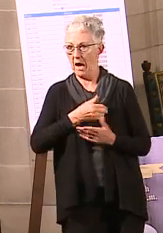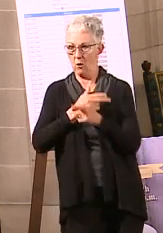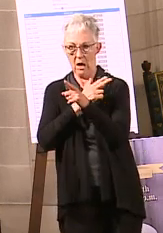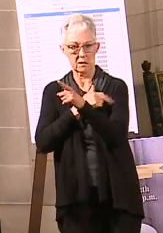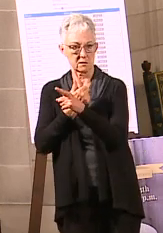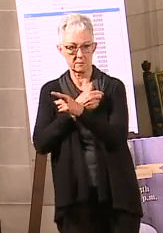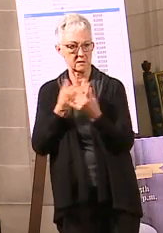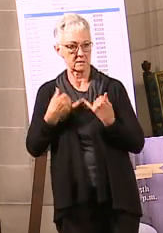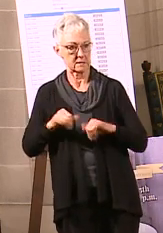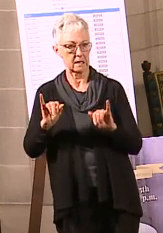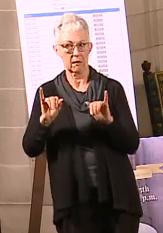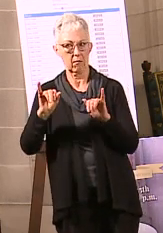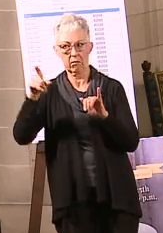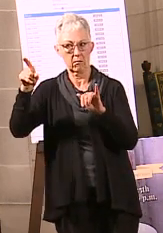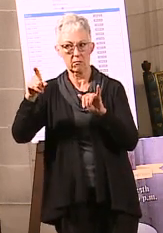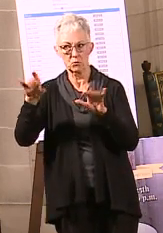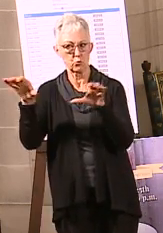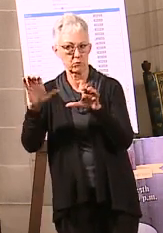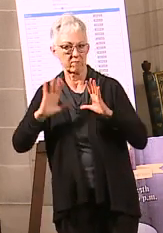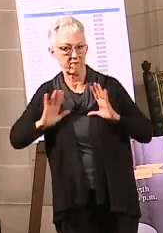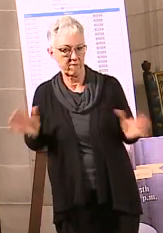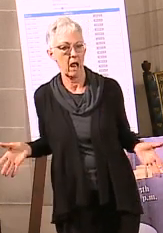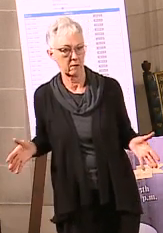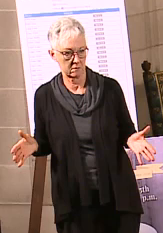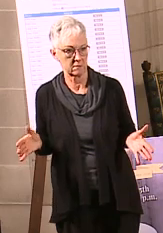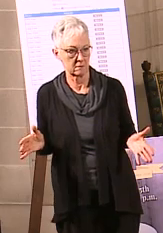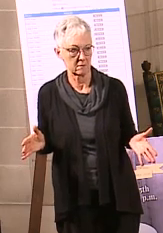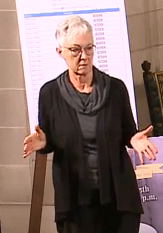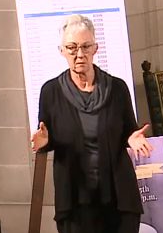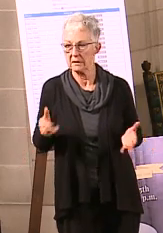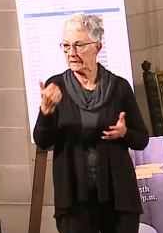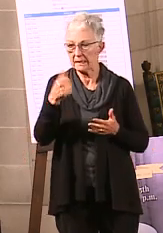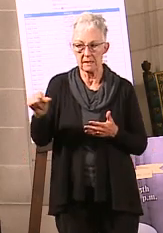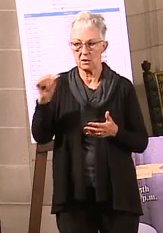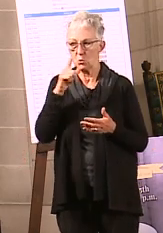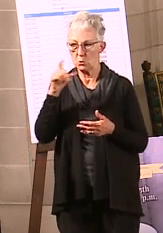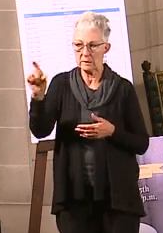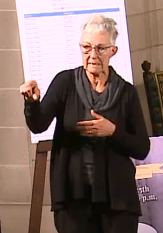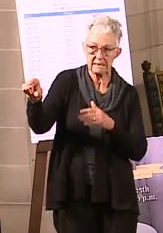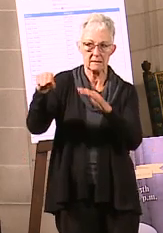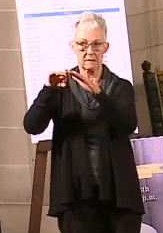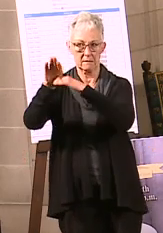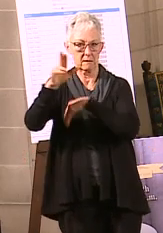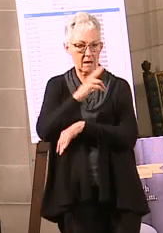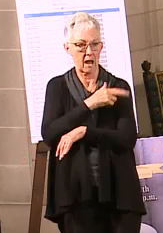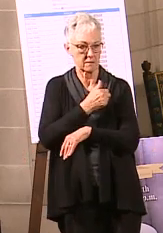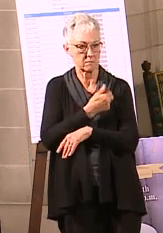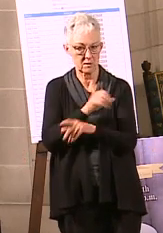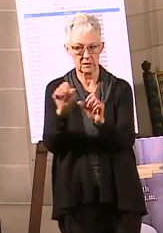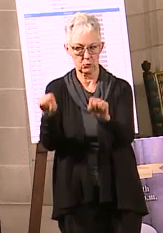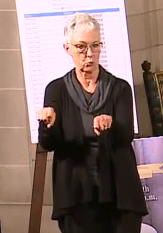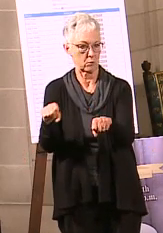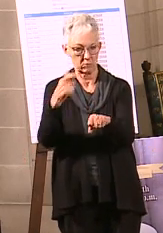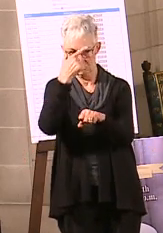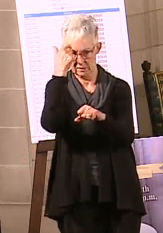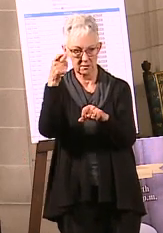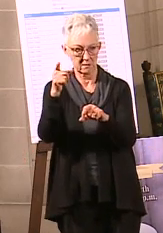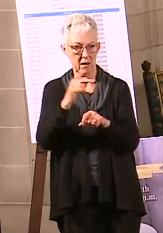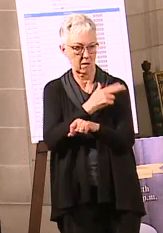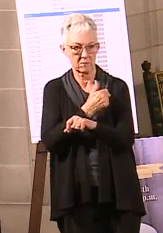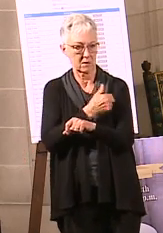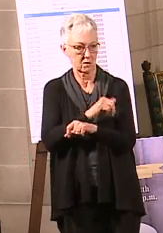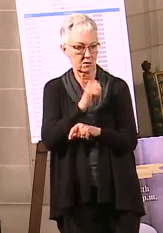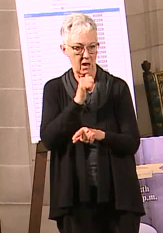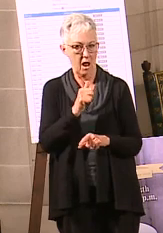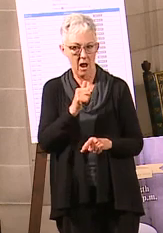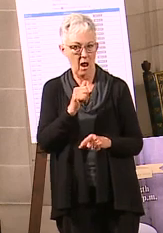integrity of our healthcare system. Everybody who needed that hospital bed or that ventilator was able to get it. So now what we see is that we've